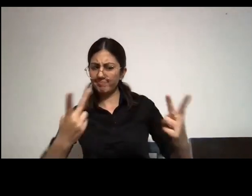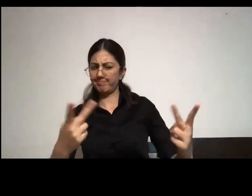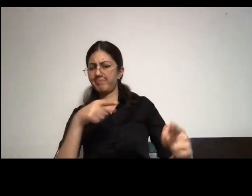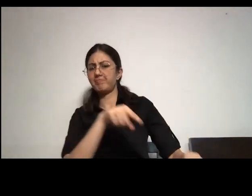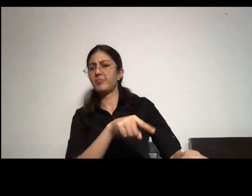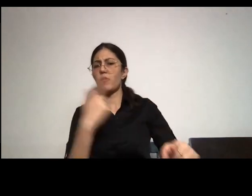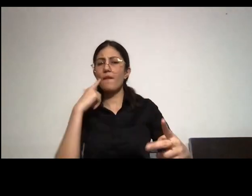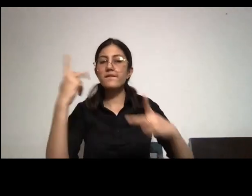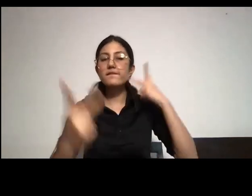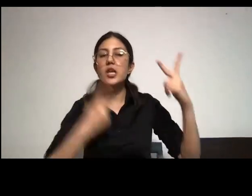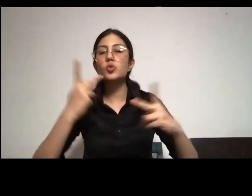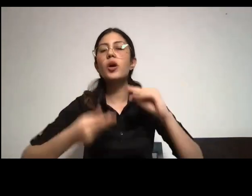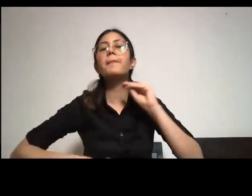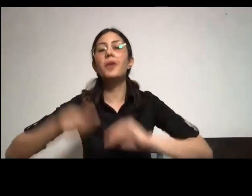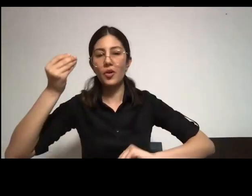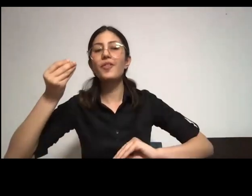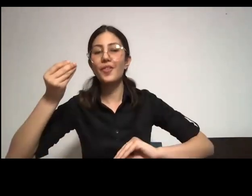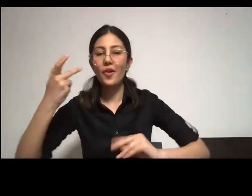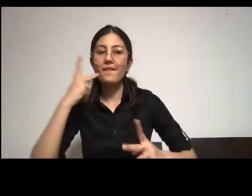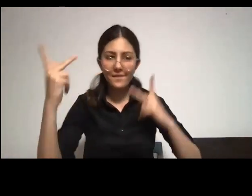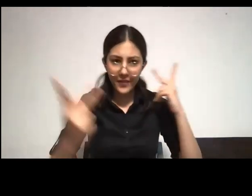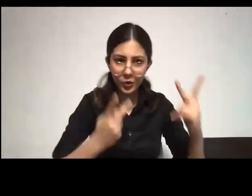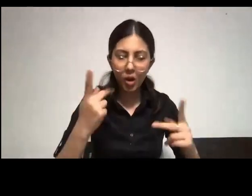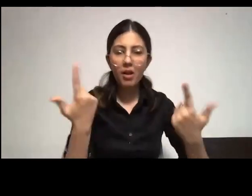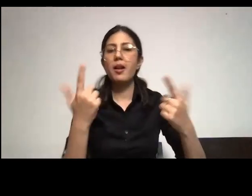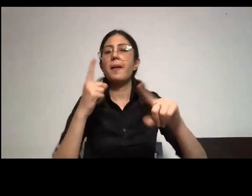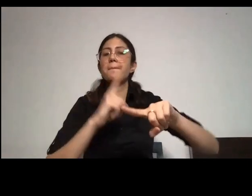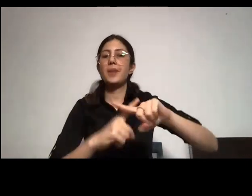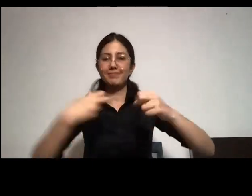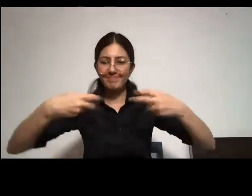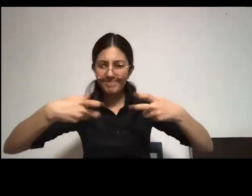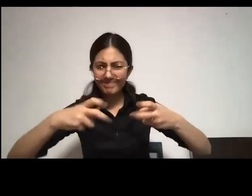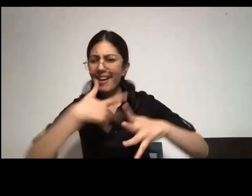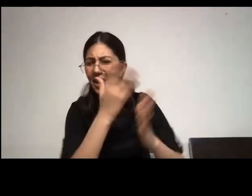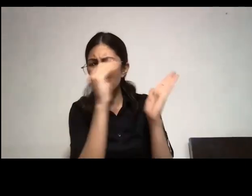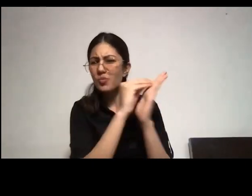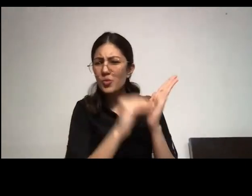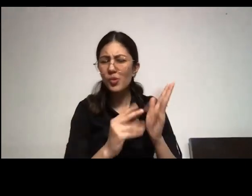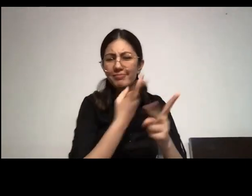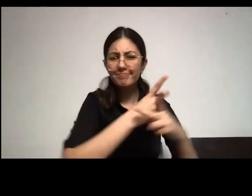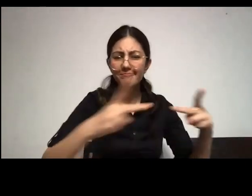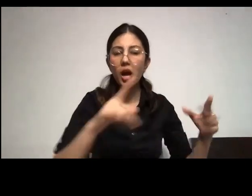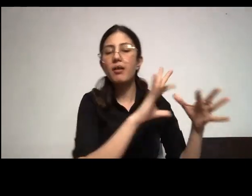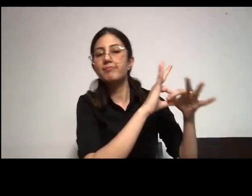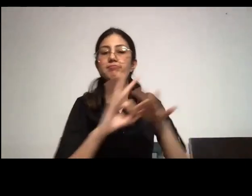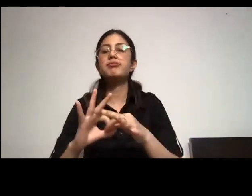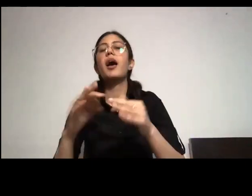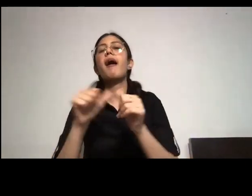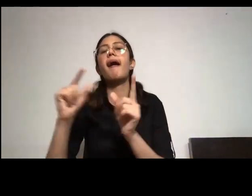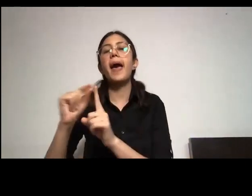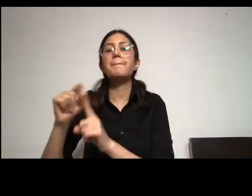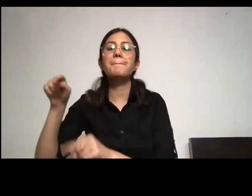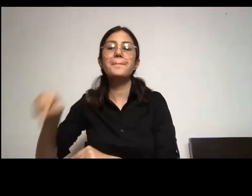of visuals that we provide or text that we put. And of course, these books are connected to our app,